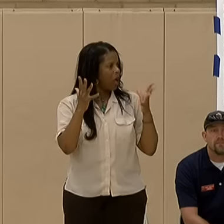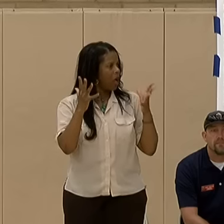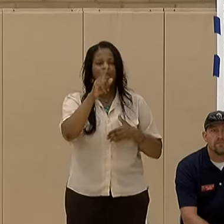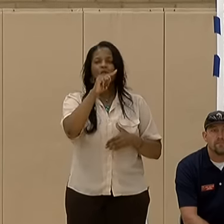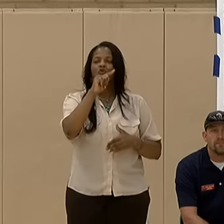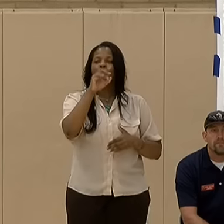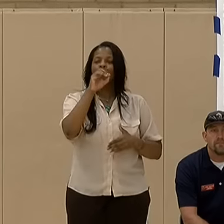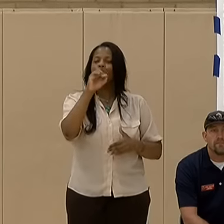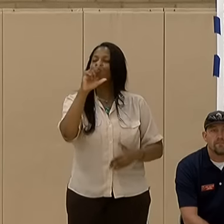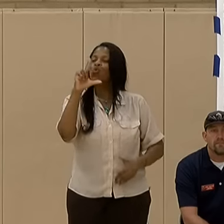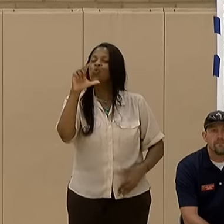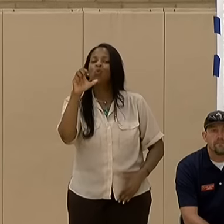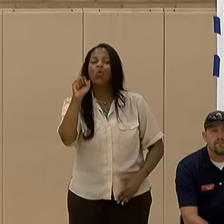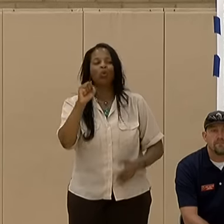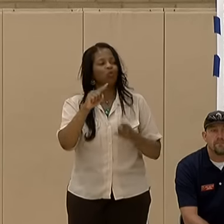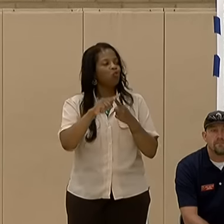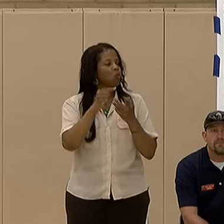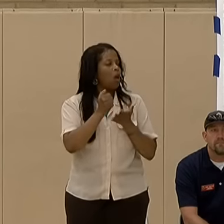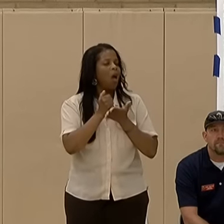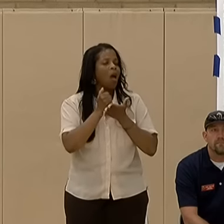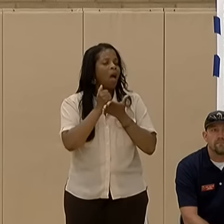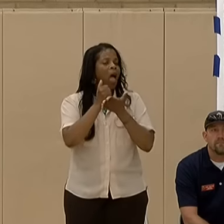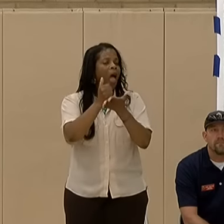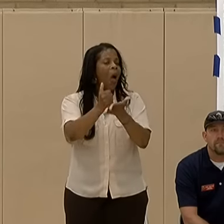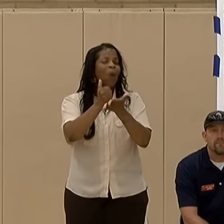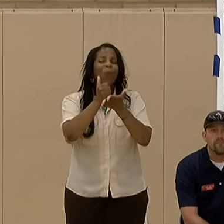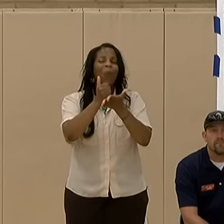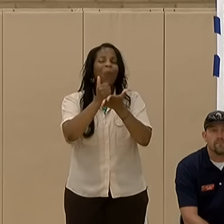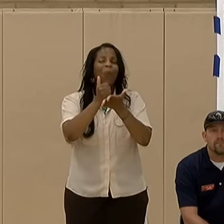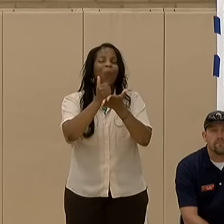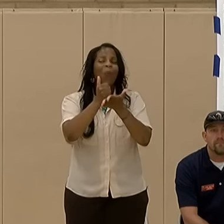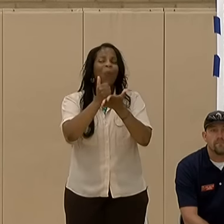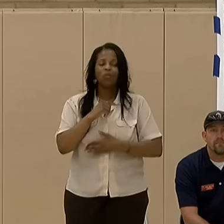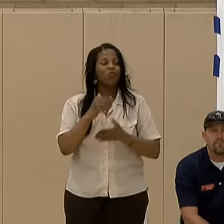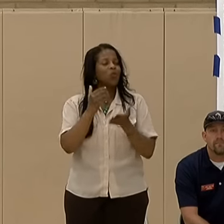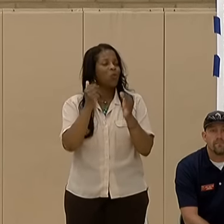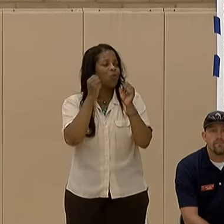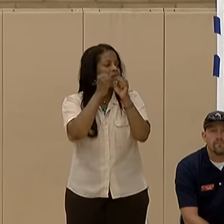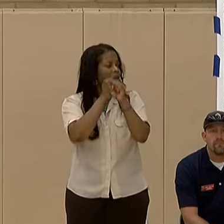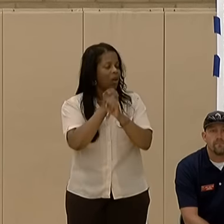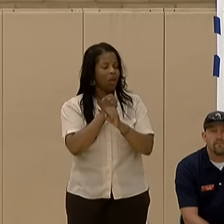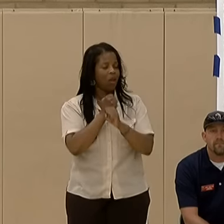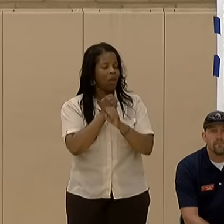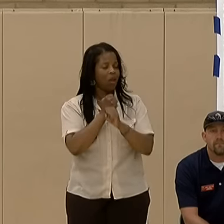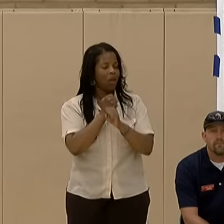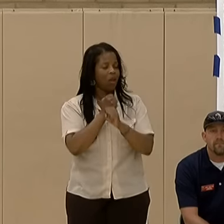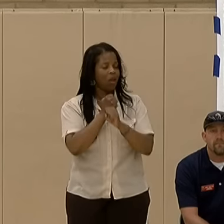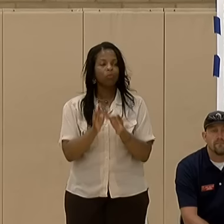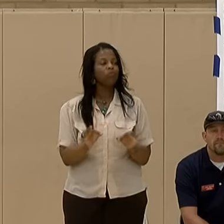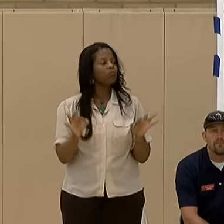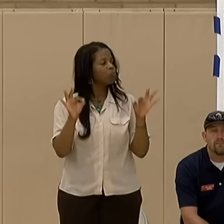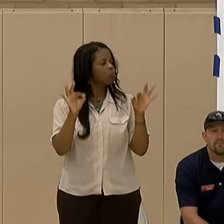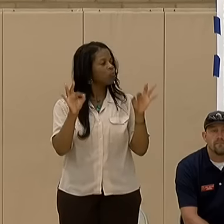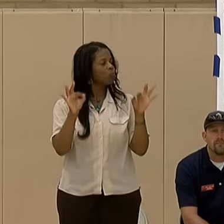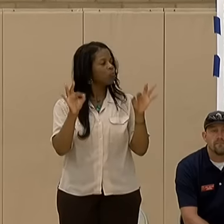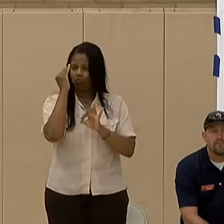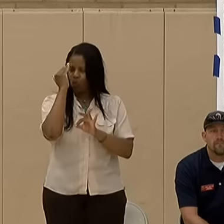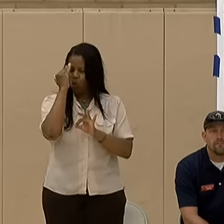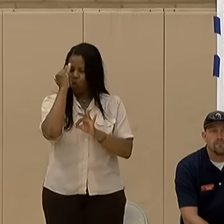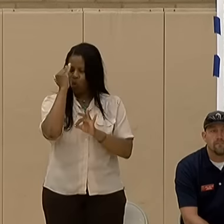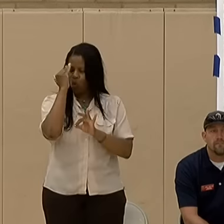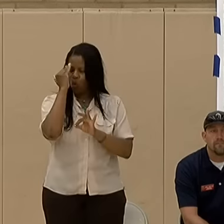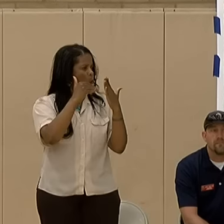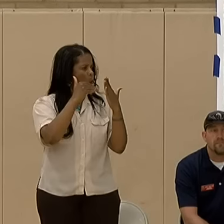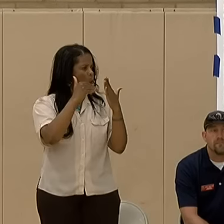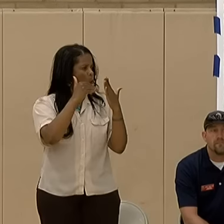table to help us fight this fire. It's important that you know that we're all engaged in